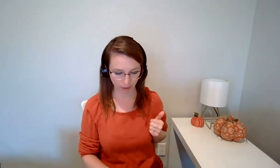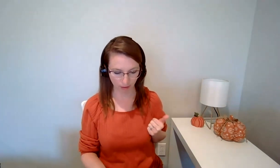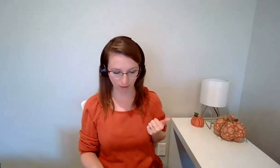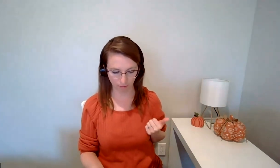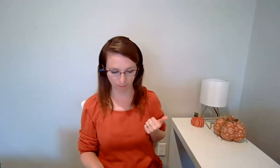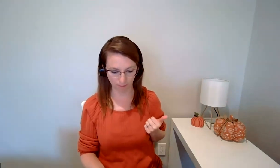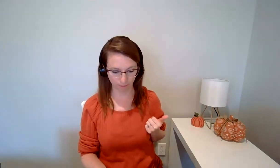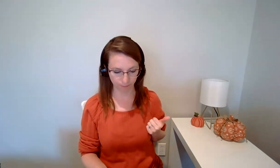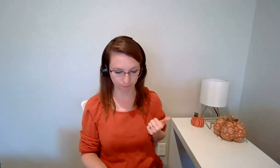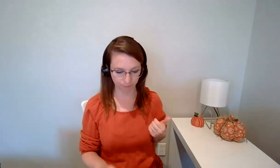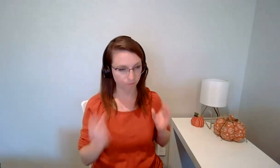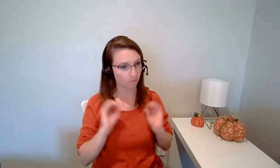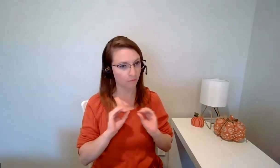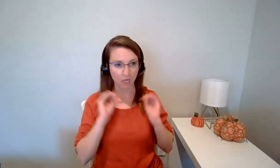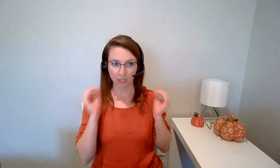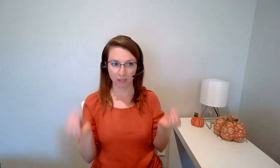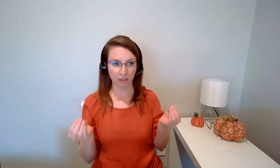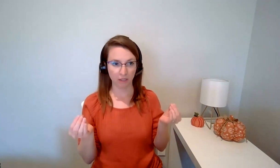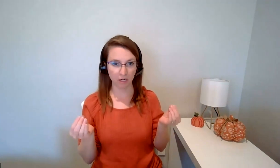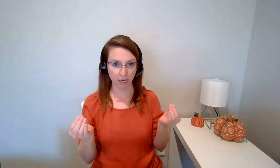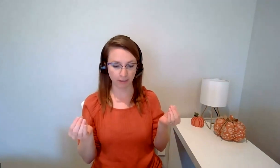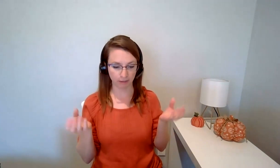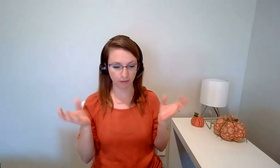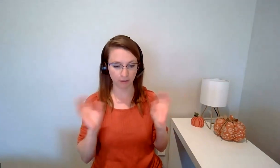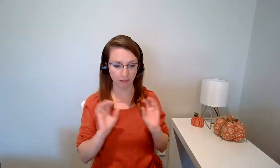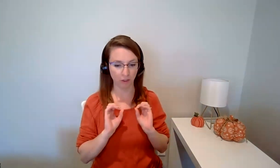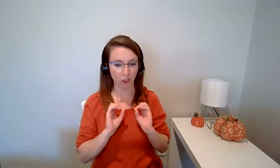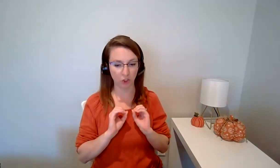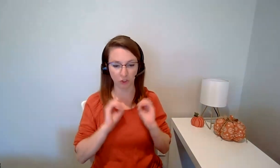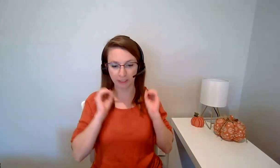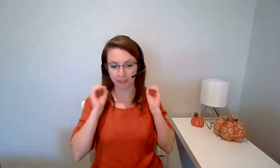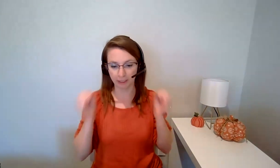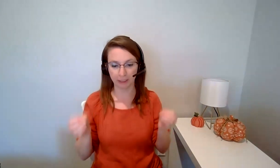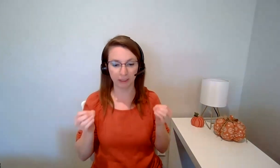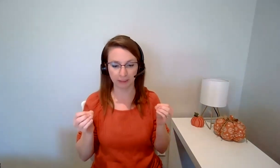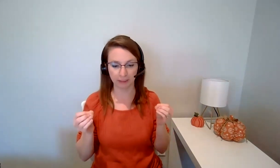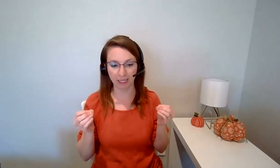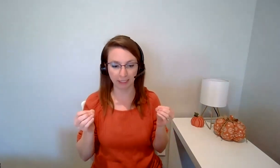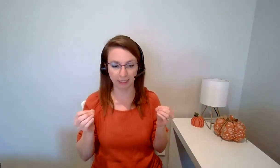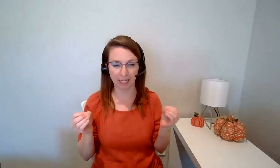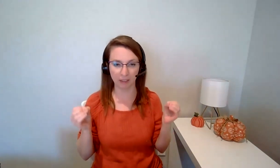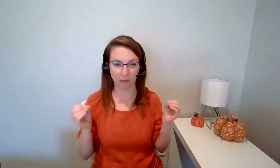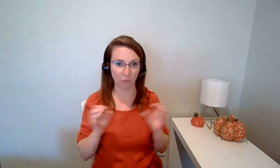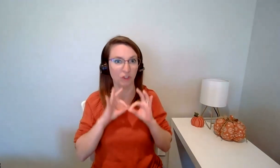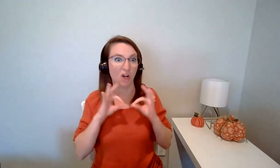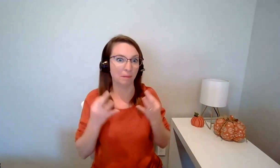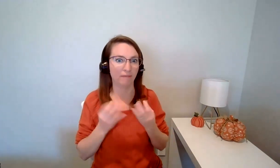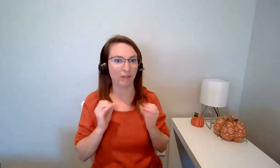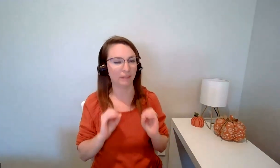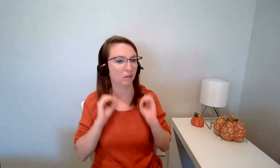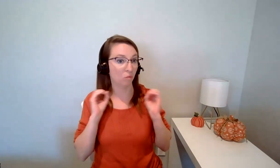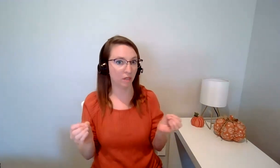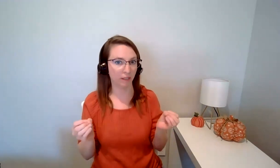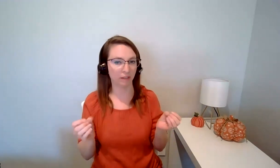All right. None. This is a good sign to add in when we're talking about family. So none. This is